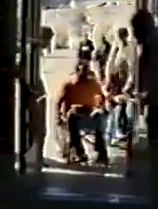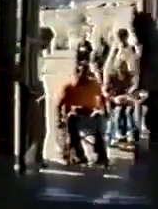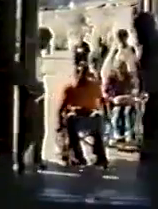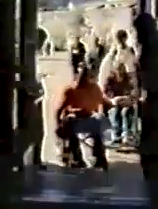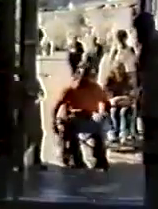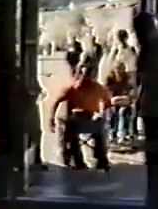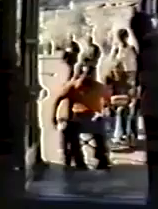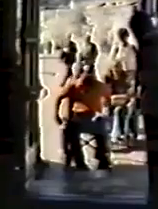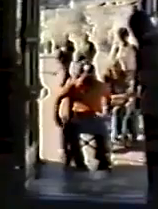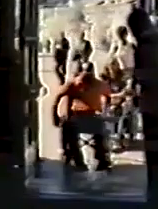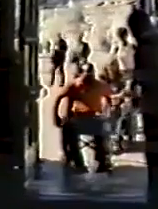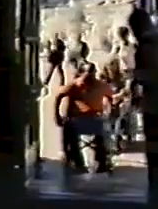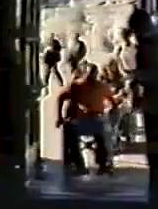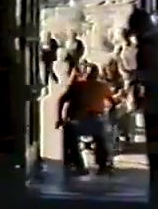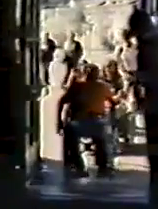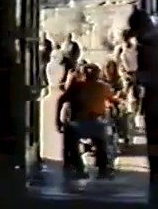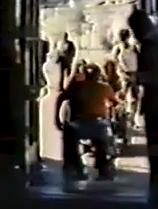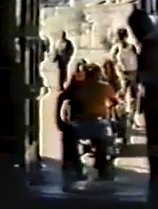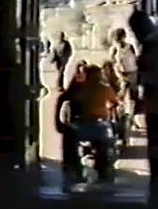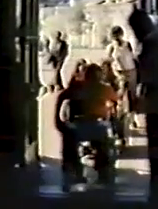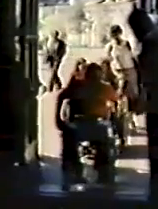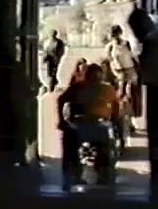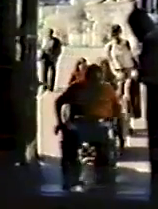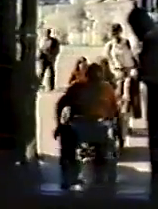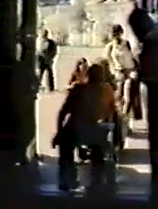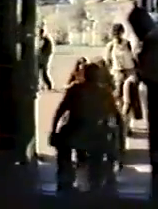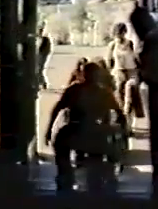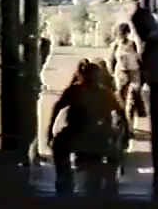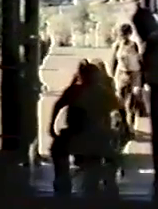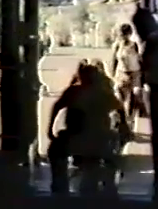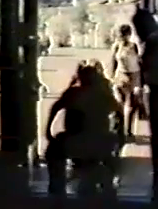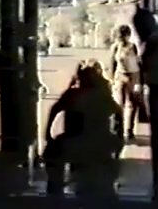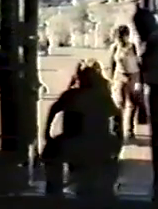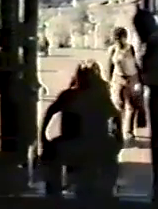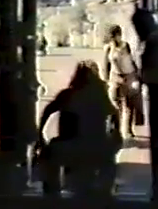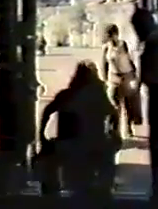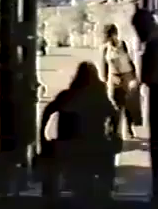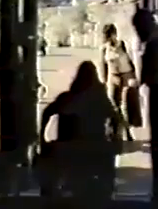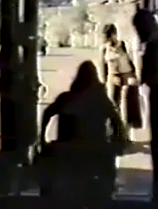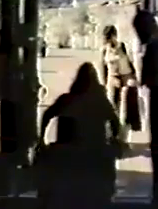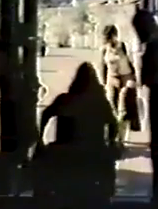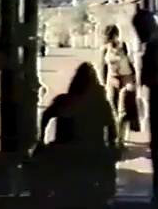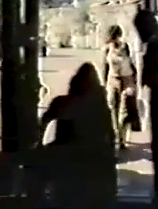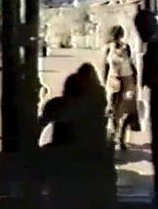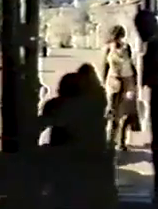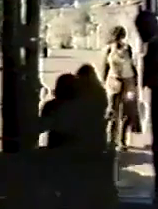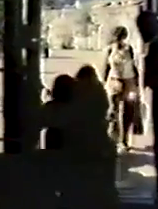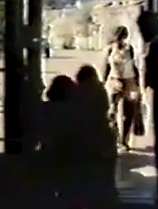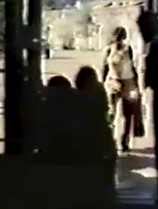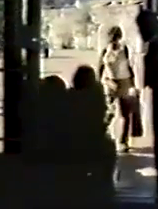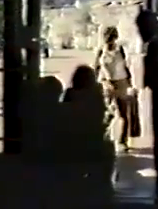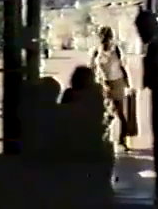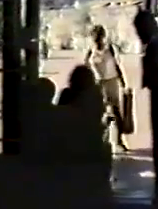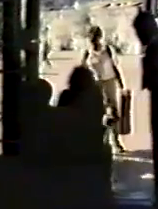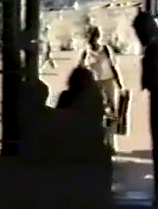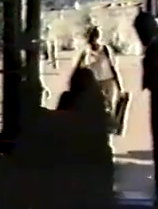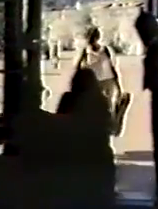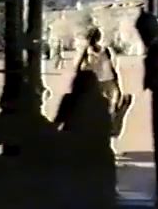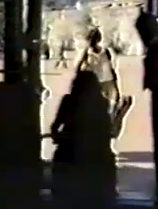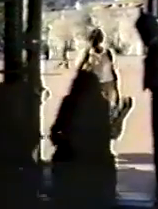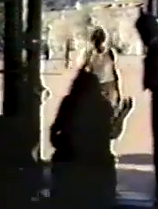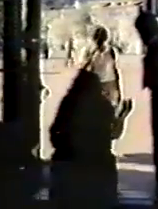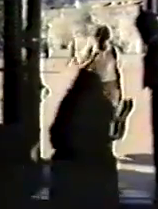returned since 1977, and the memories were still vivid of the day when they moved in, a strange, ill-assorted, but unique